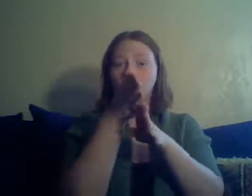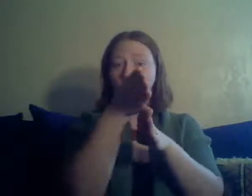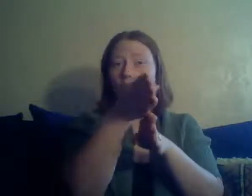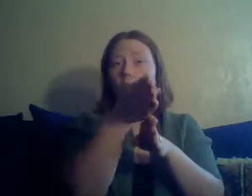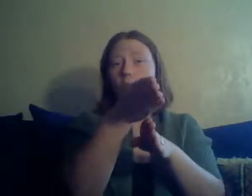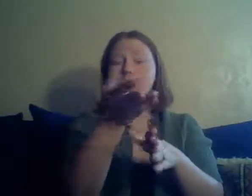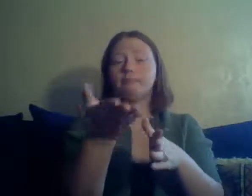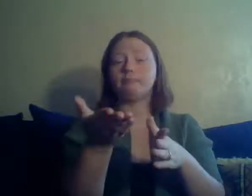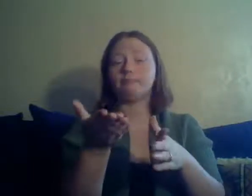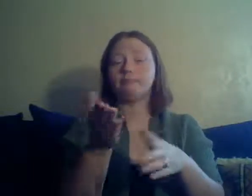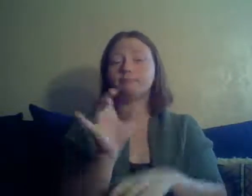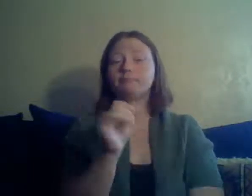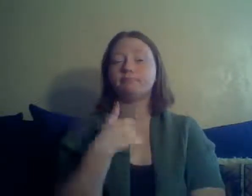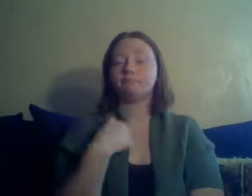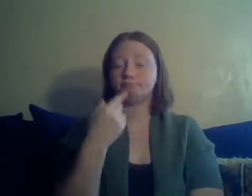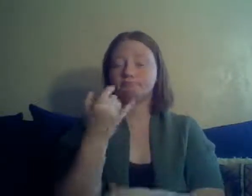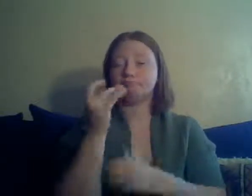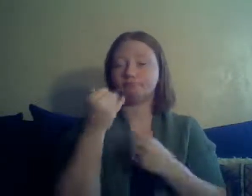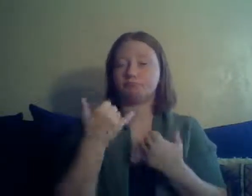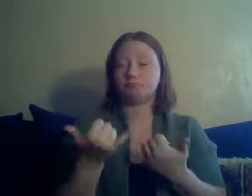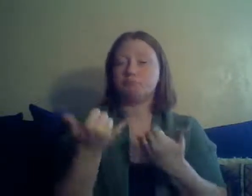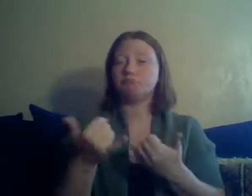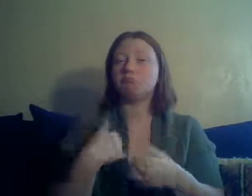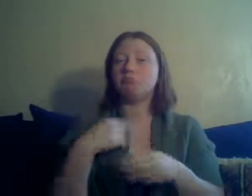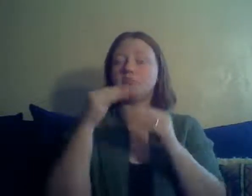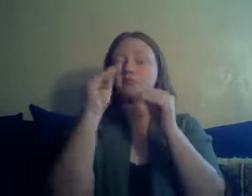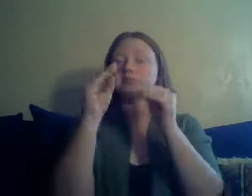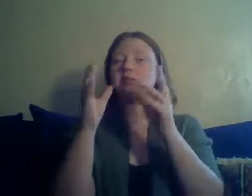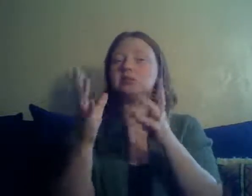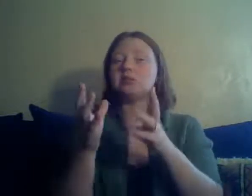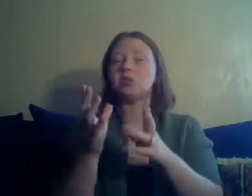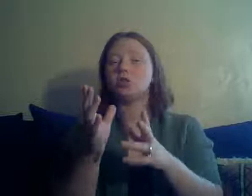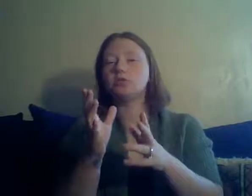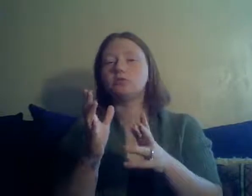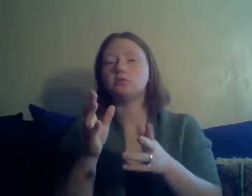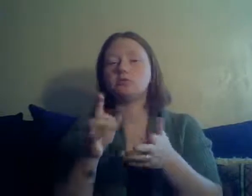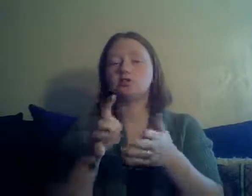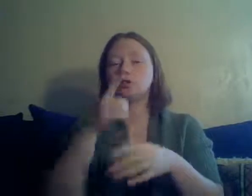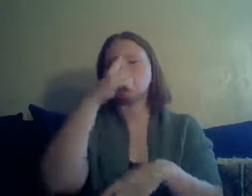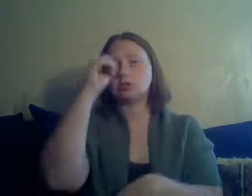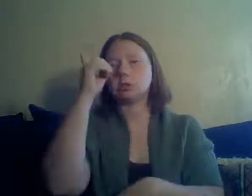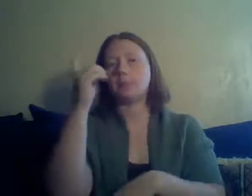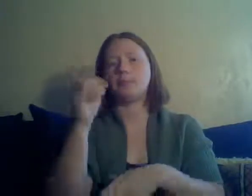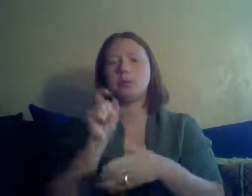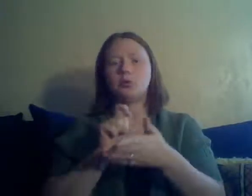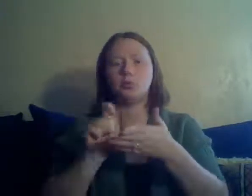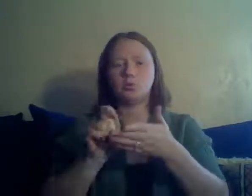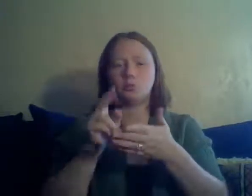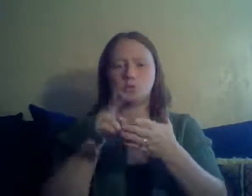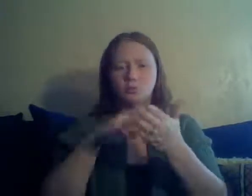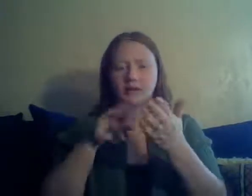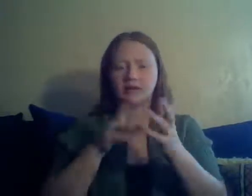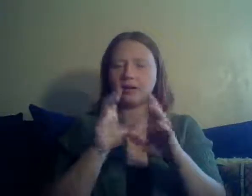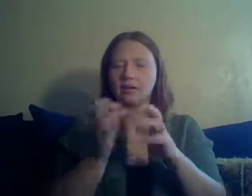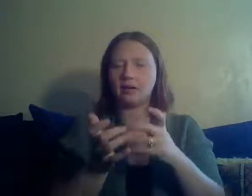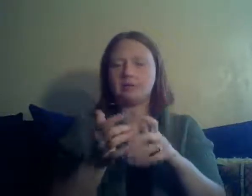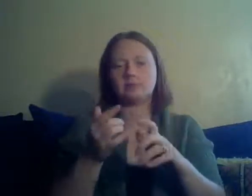reading class, but the needs are very different. So again, the goal is to integrate reading, writing, and research projects in a meaningful way for